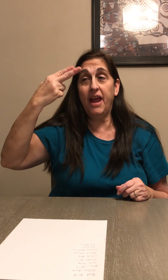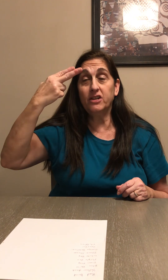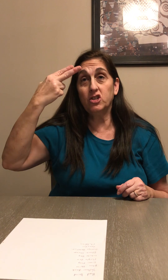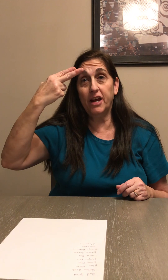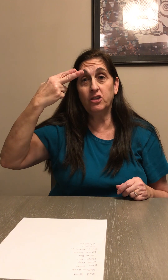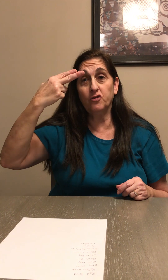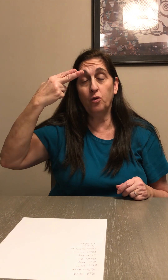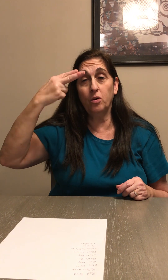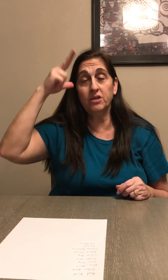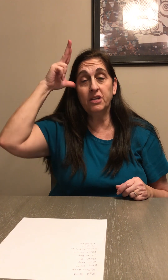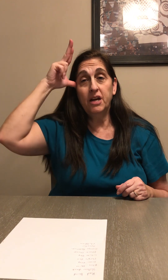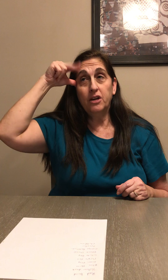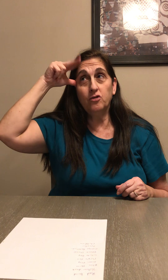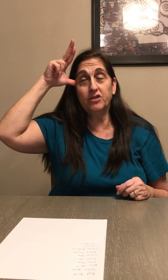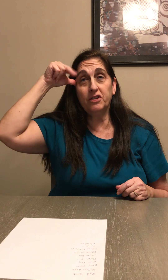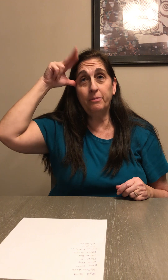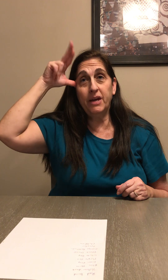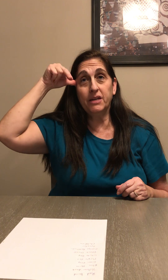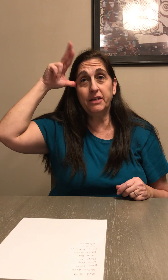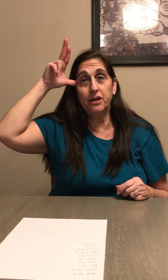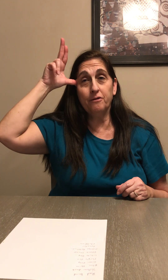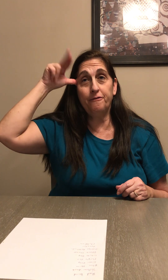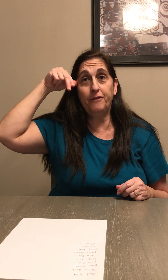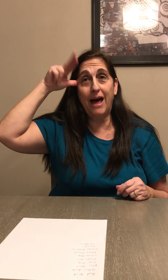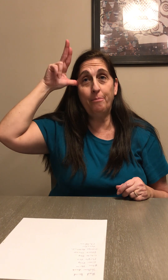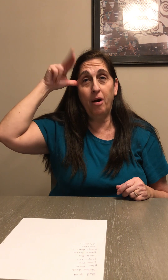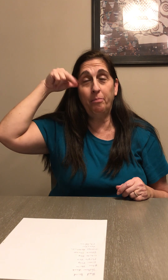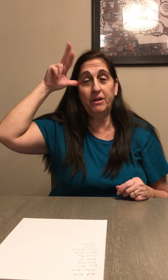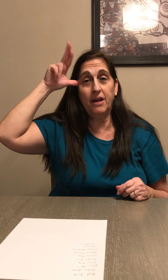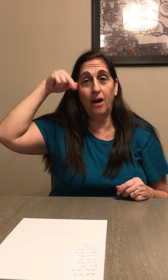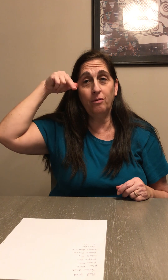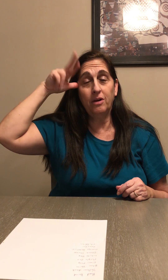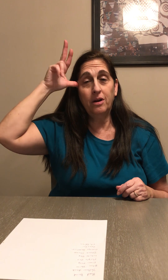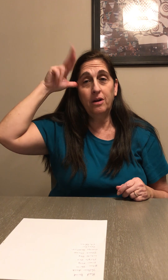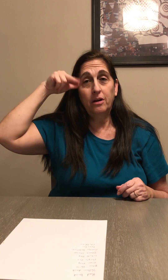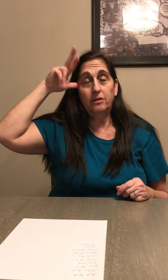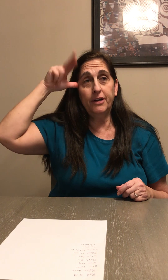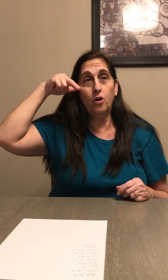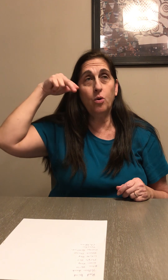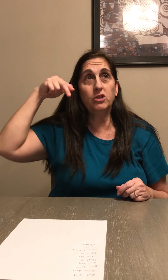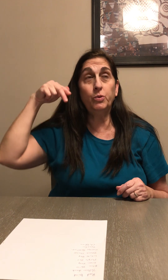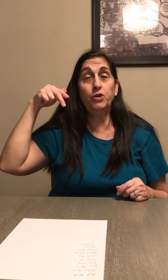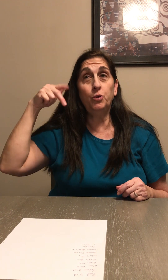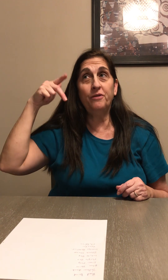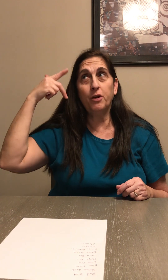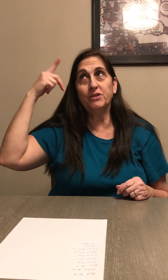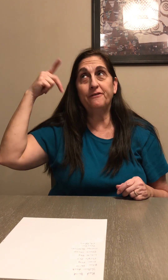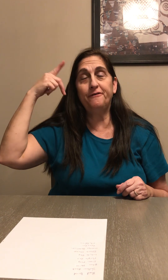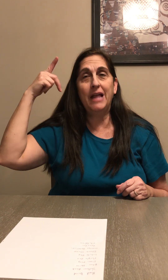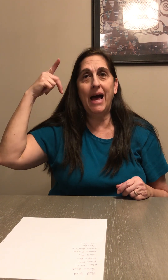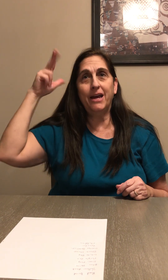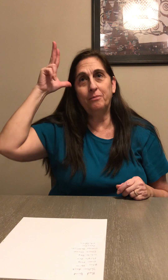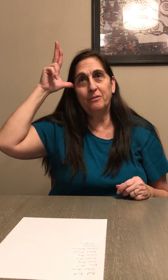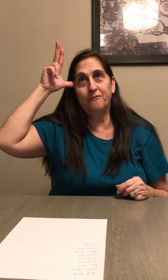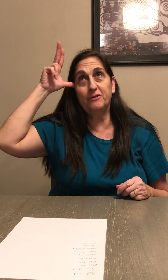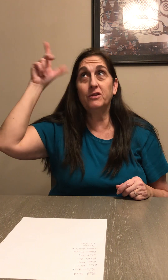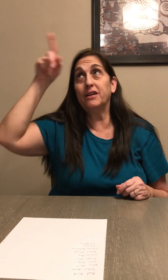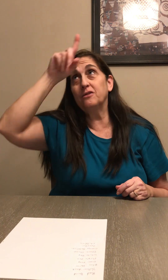H for horse. You're just gonna make his ear flap up and down, like a horse would do if there was a fly like